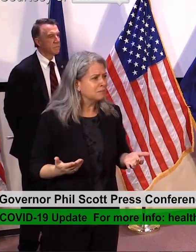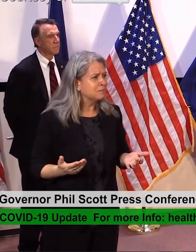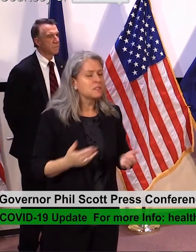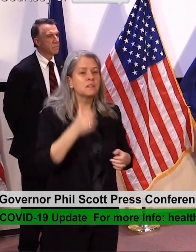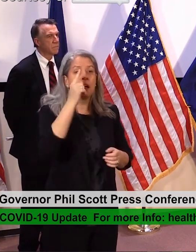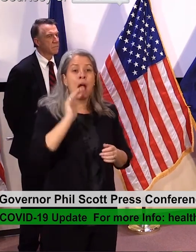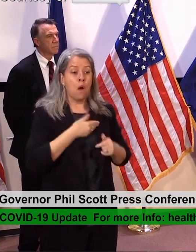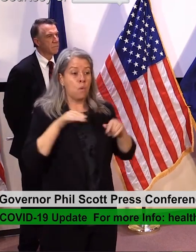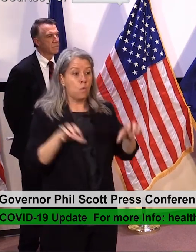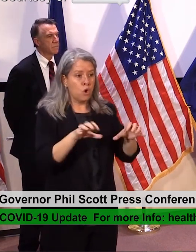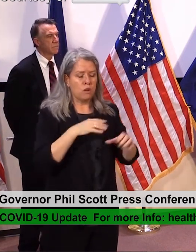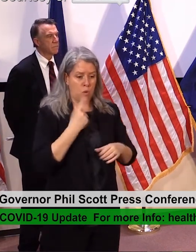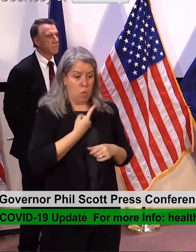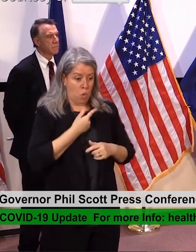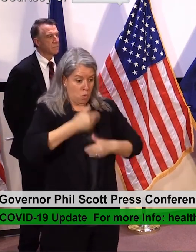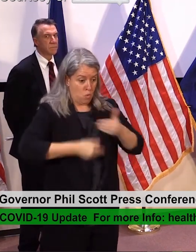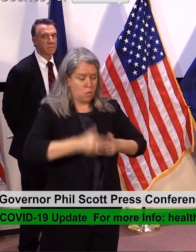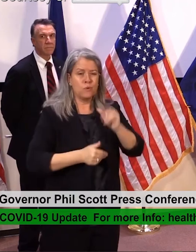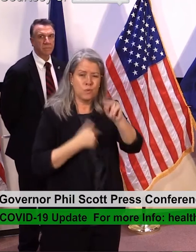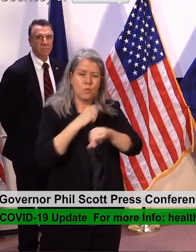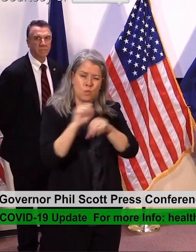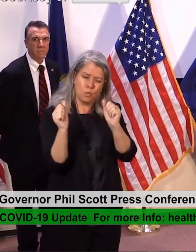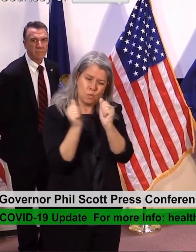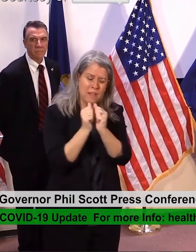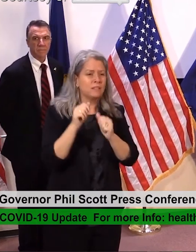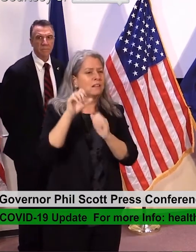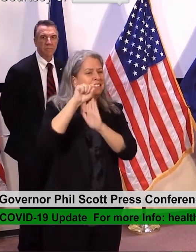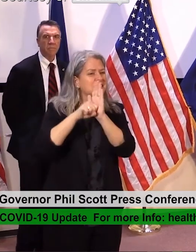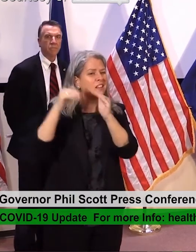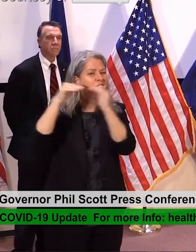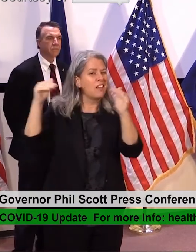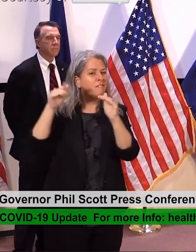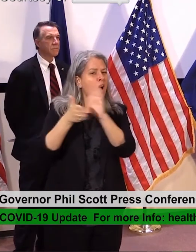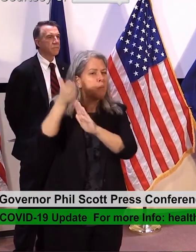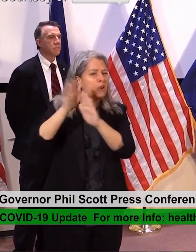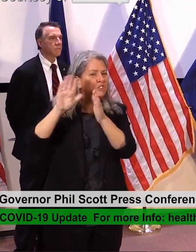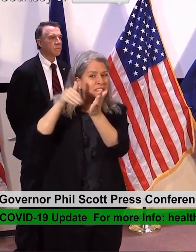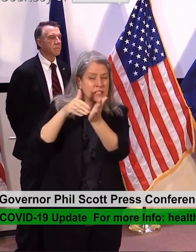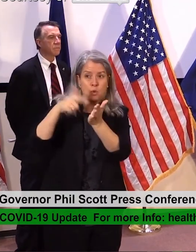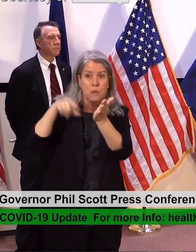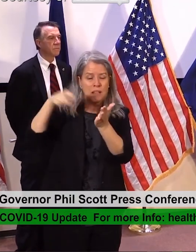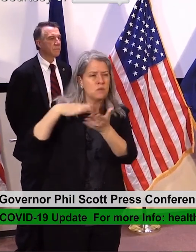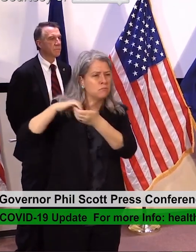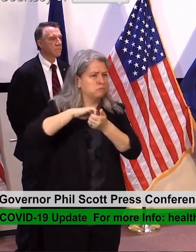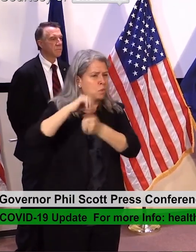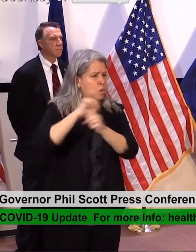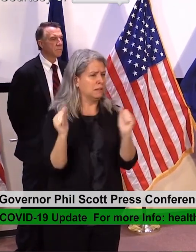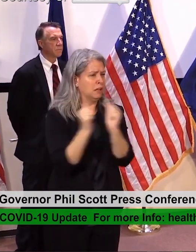at the State Emergency Operations Center and Health Operations Centers to ensure that the response is